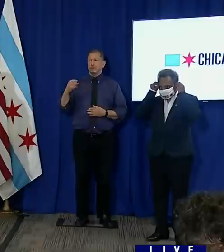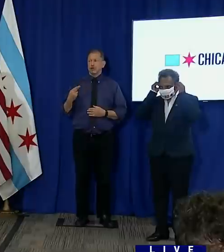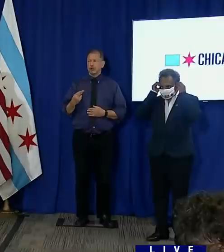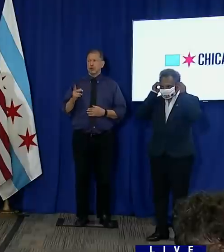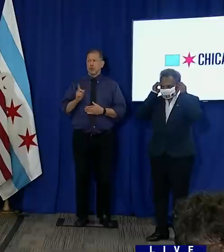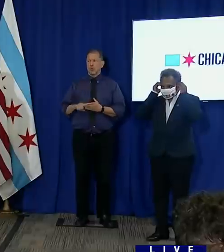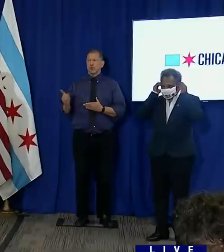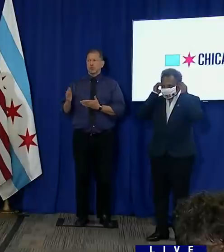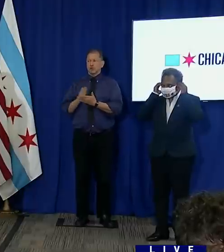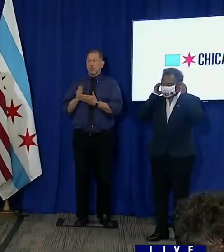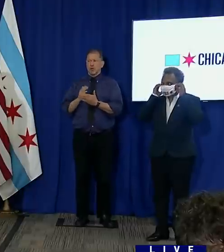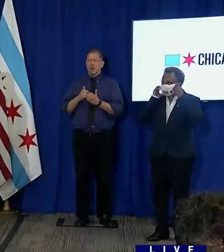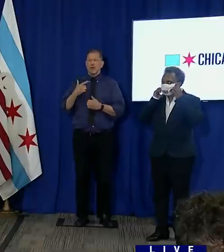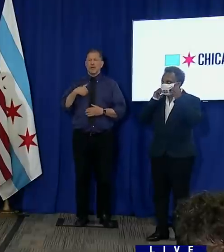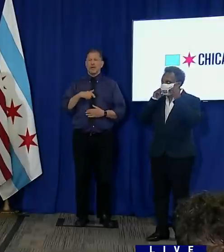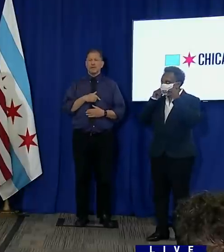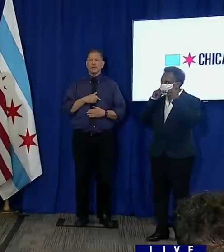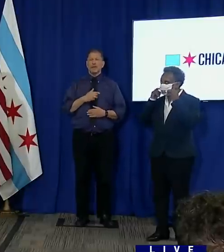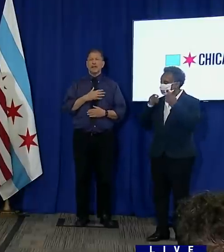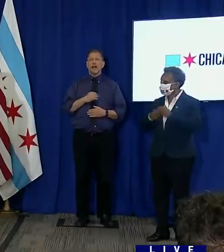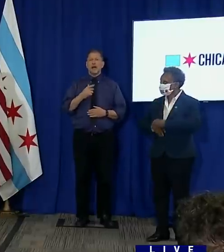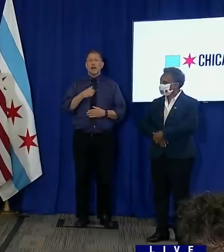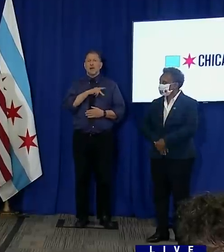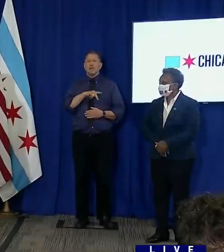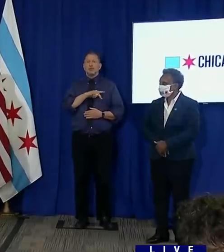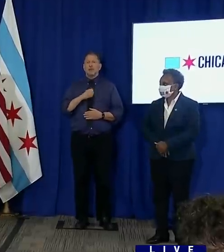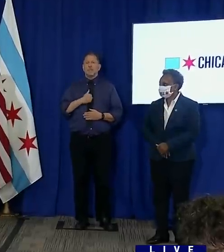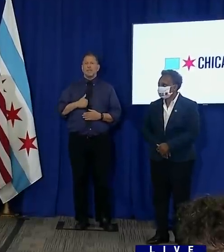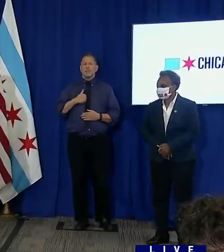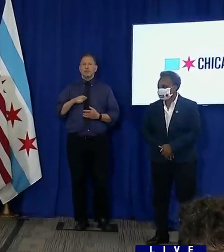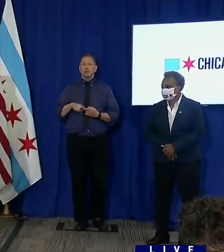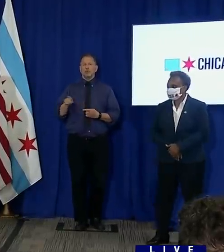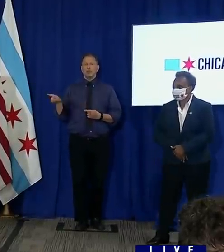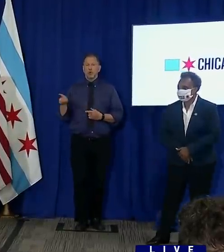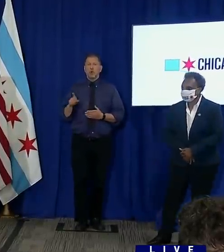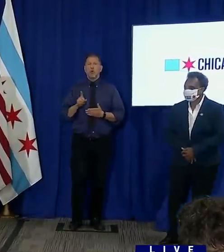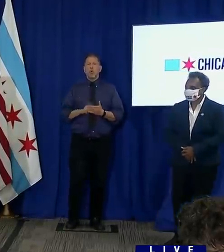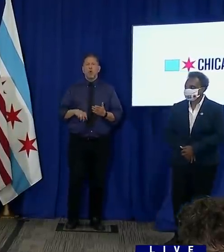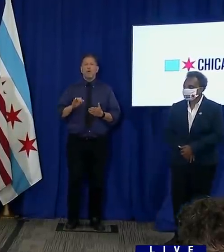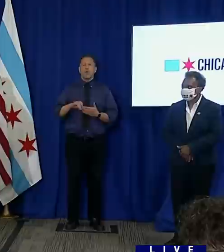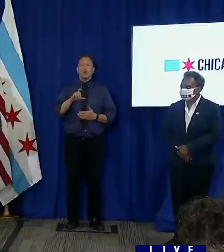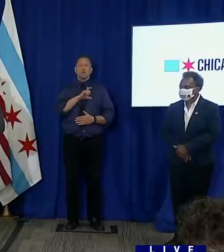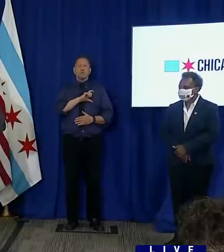and a personal apology to you for the actions of these officers from me.